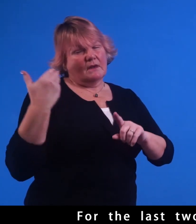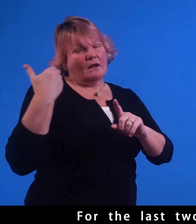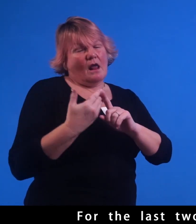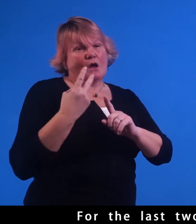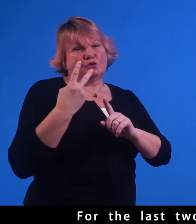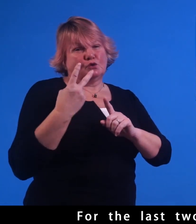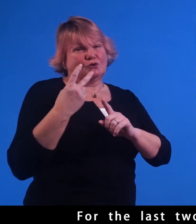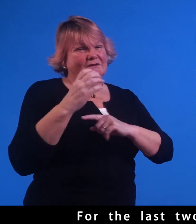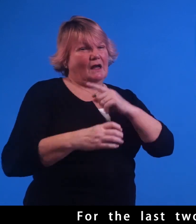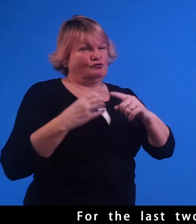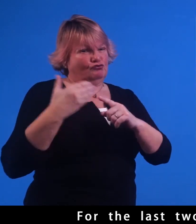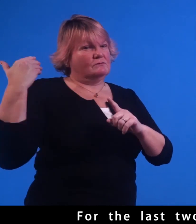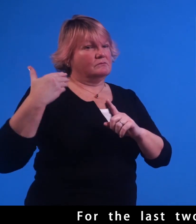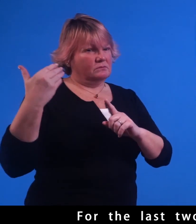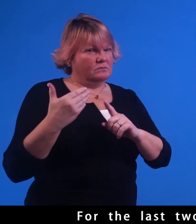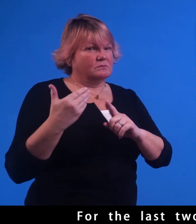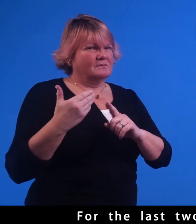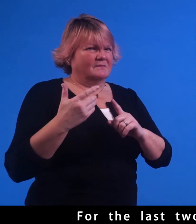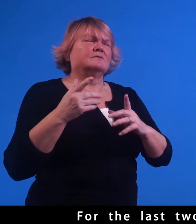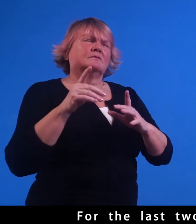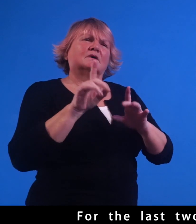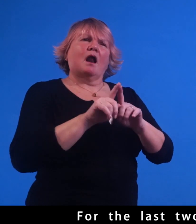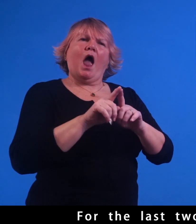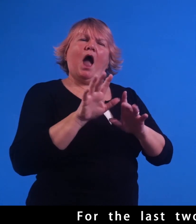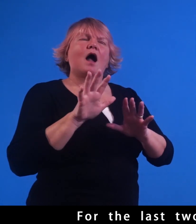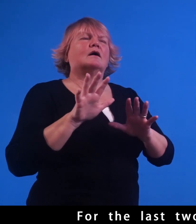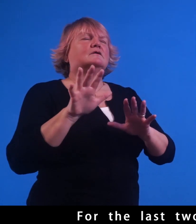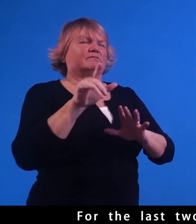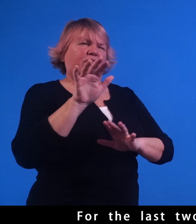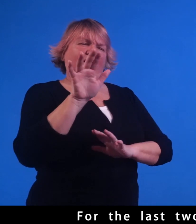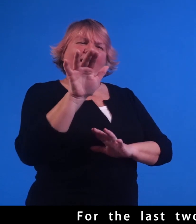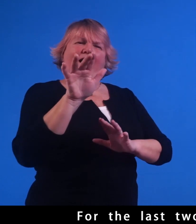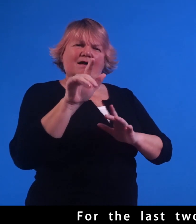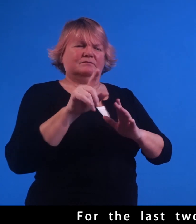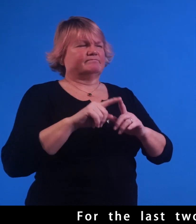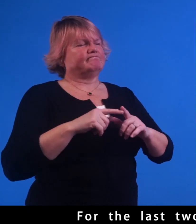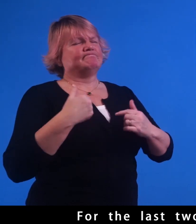For the last 2 centuries, it has stood in quiet majesty with an eye on Edinburgh,